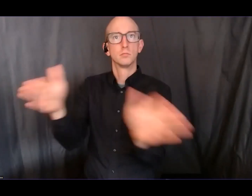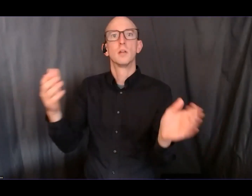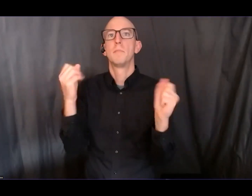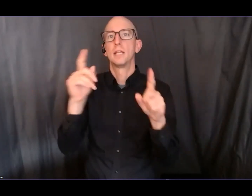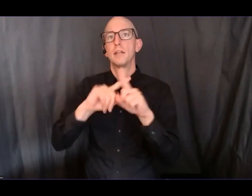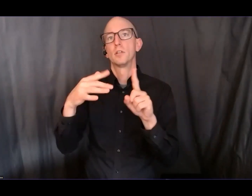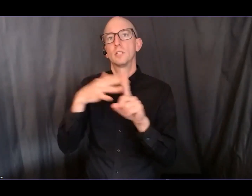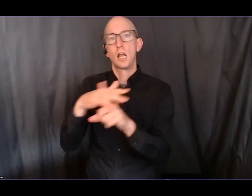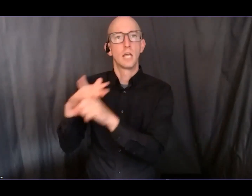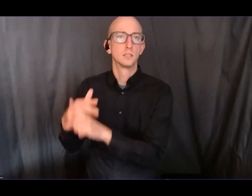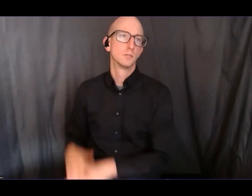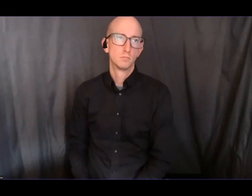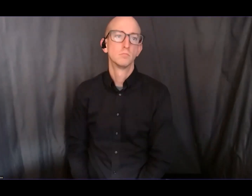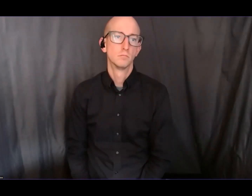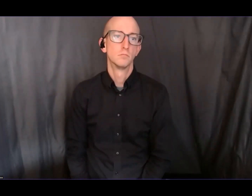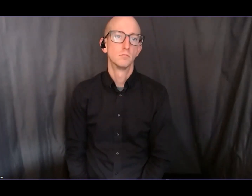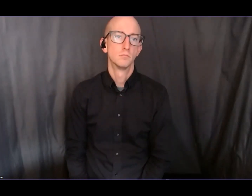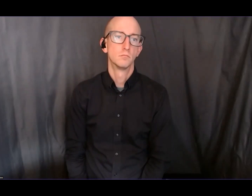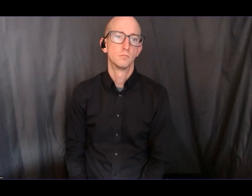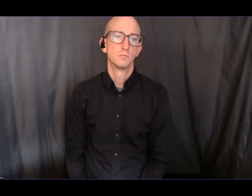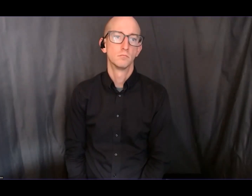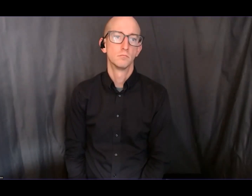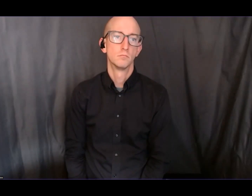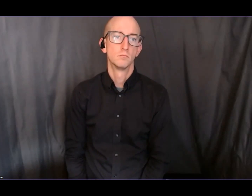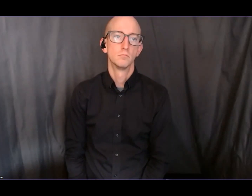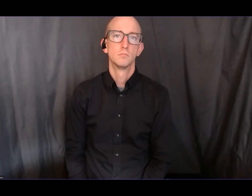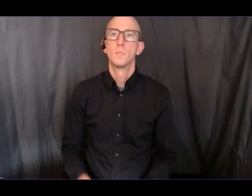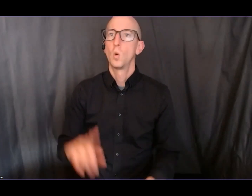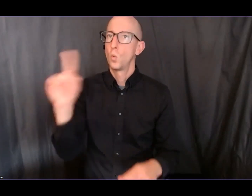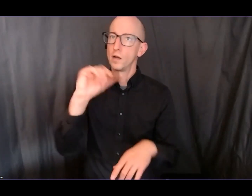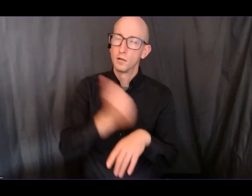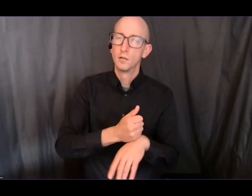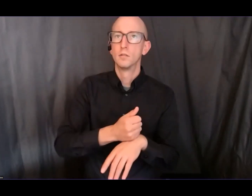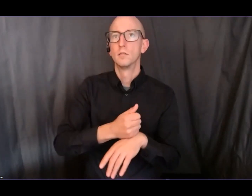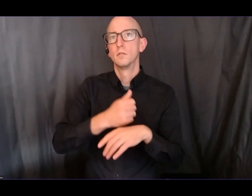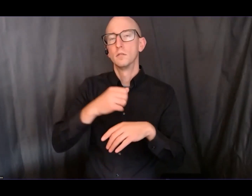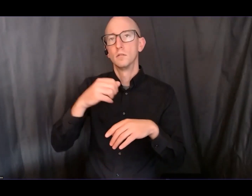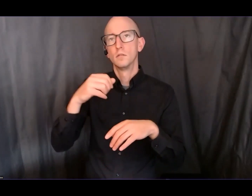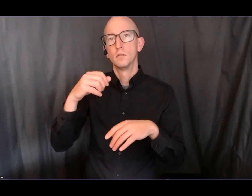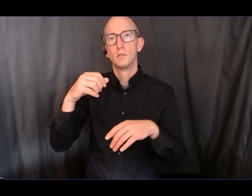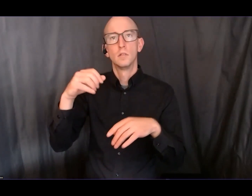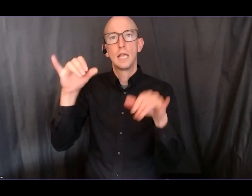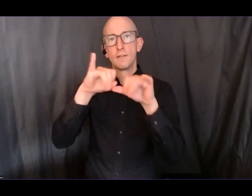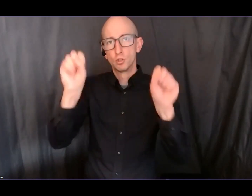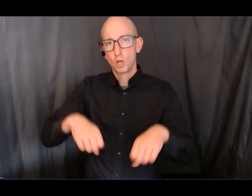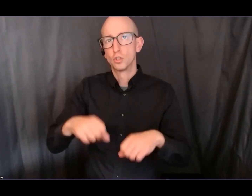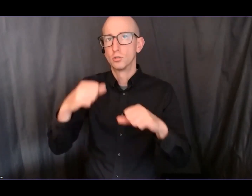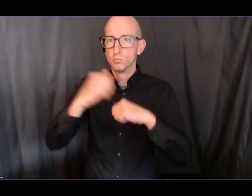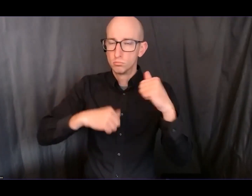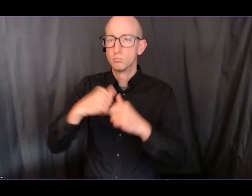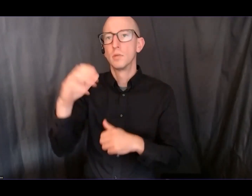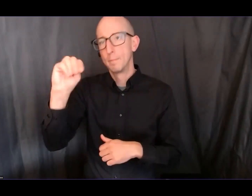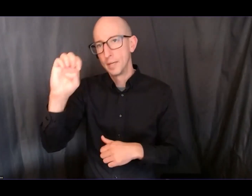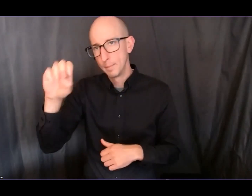contexts. You know, siting of infrastructure, MIPA, a lot of other things kind of fall within